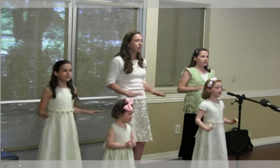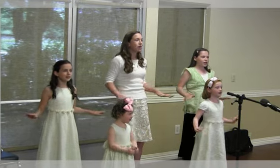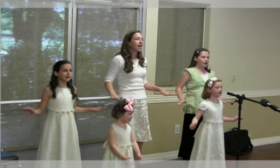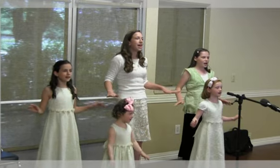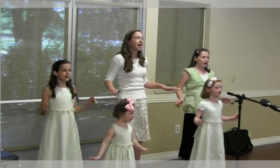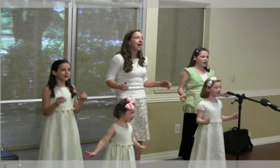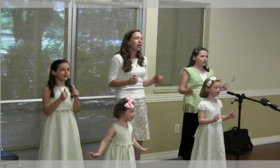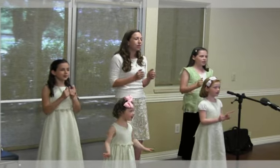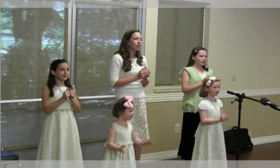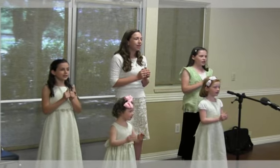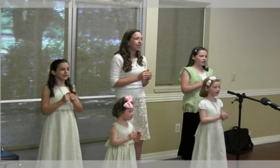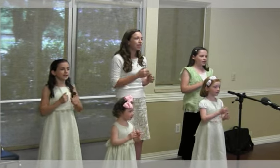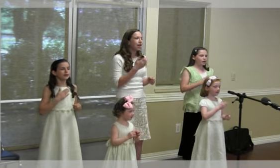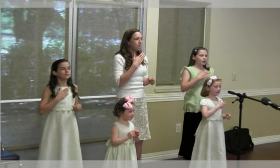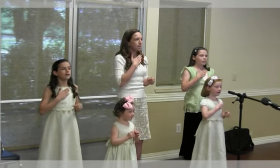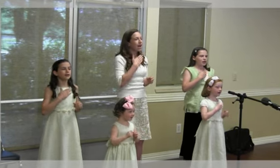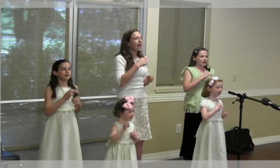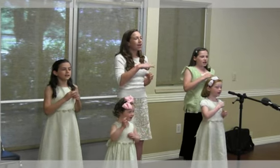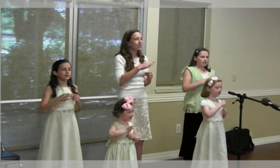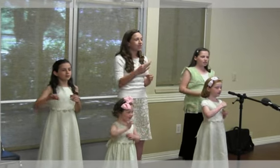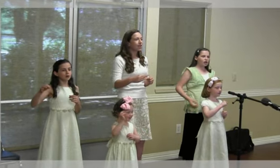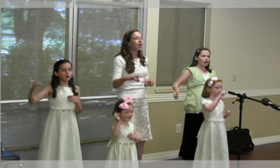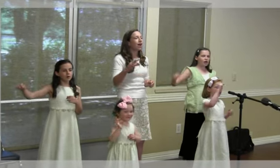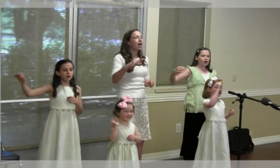Is Well with My